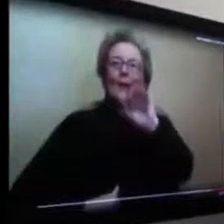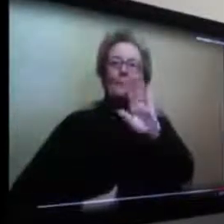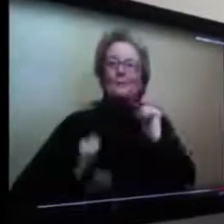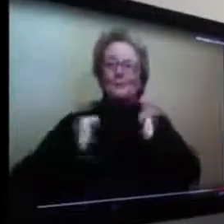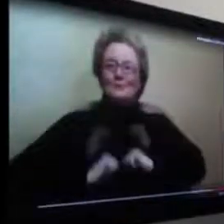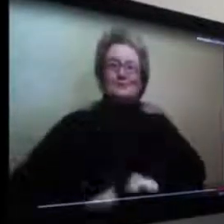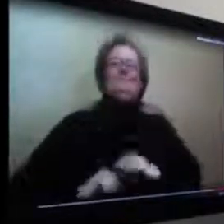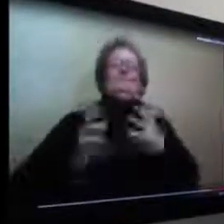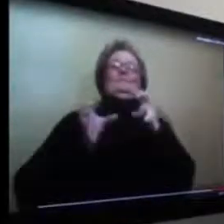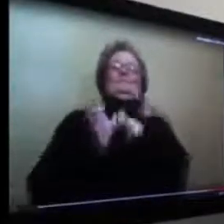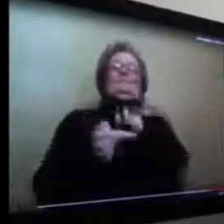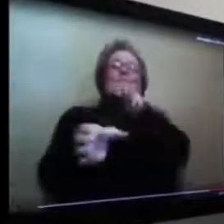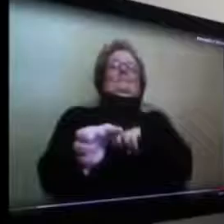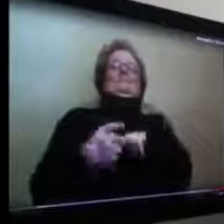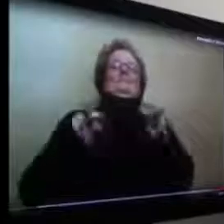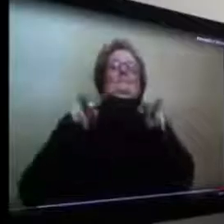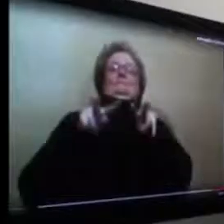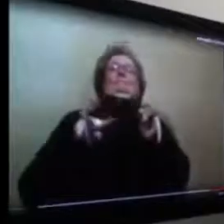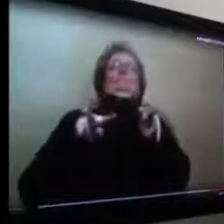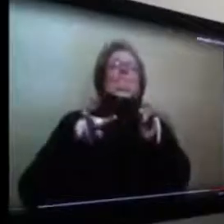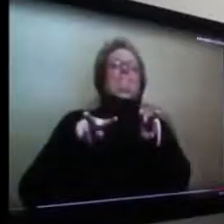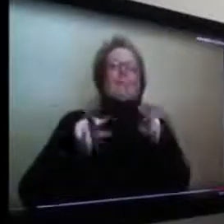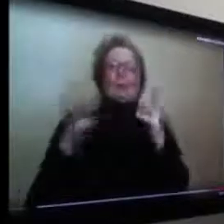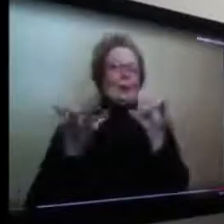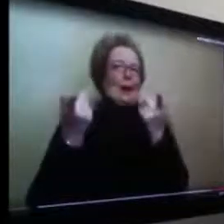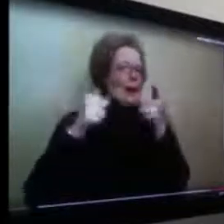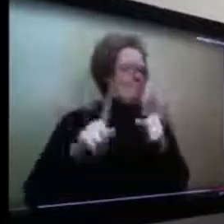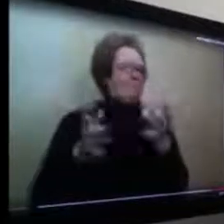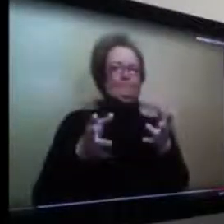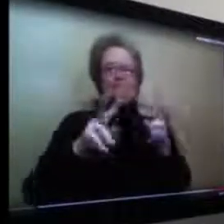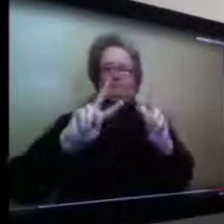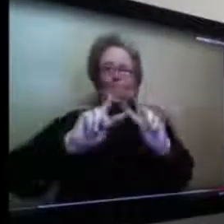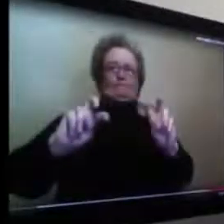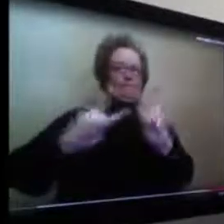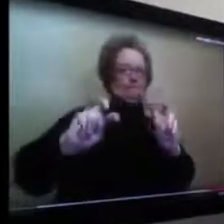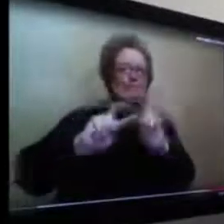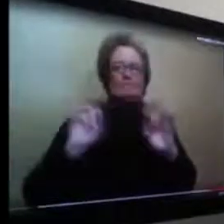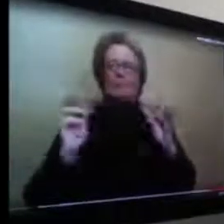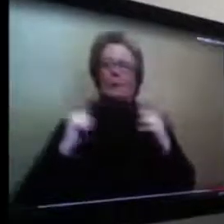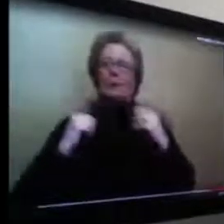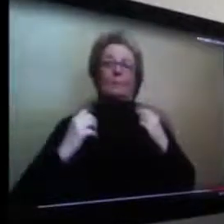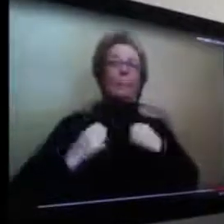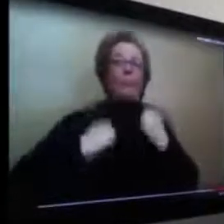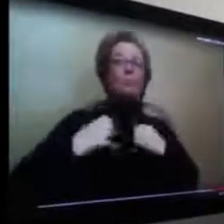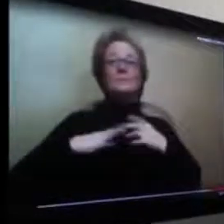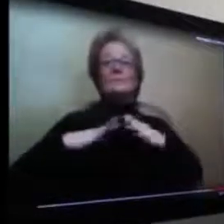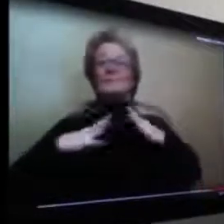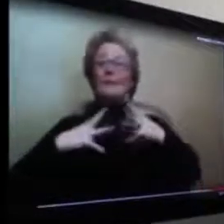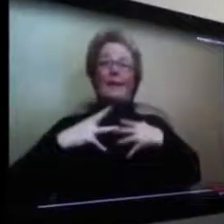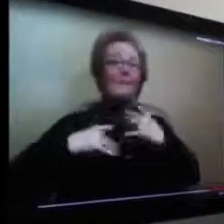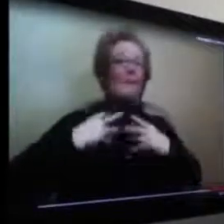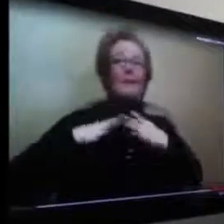judgment and put on that white lab coat and truly observe what's going on in a neutral stance.